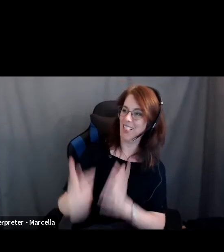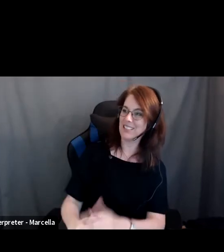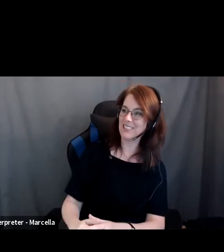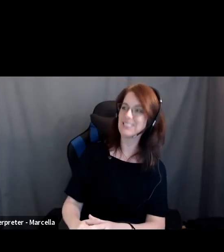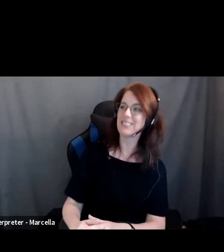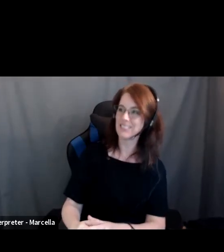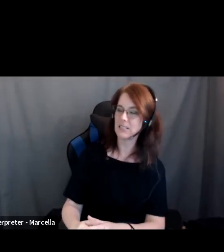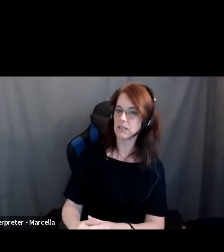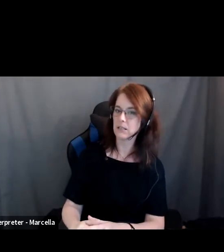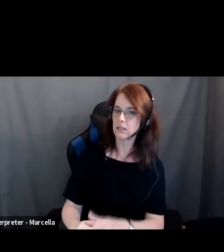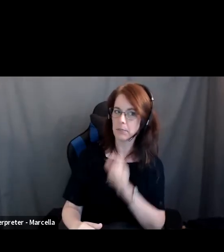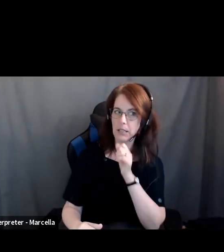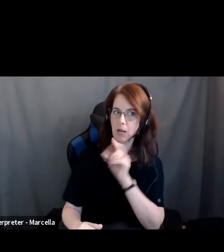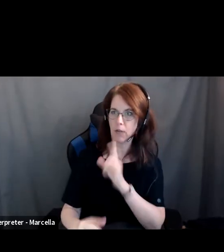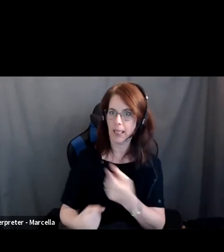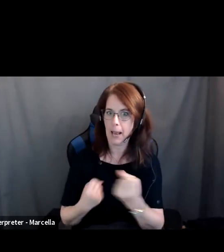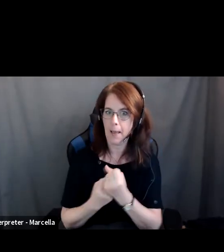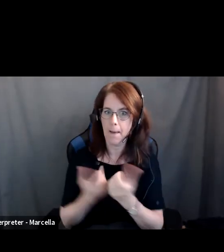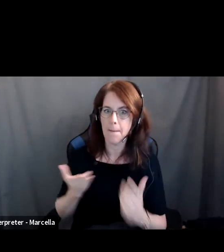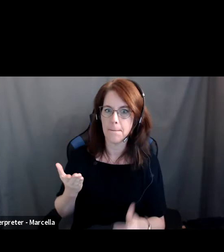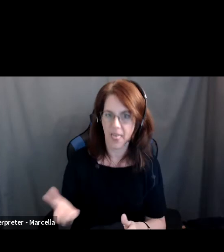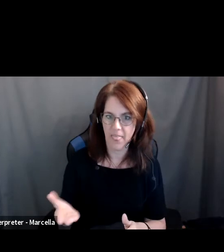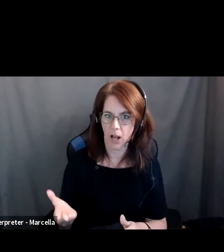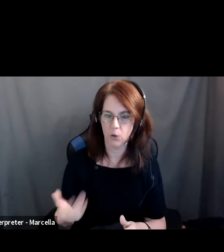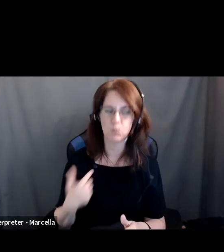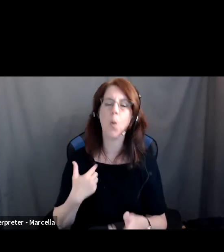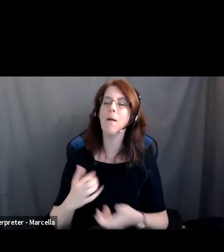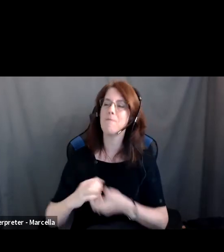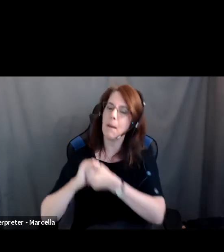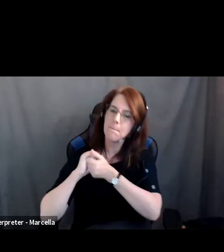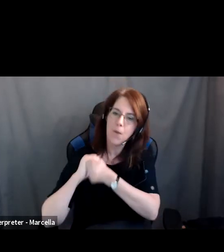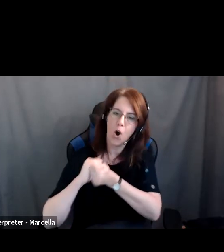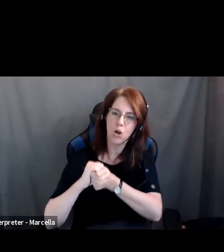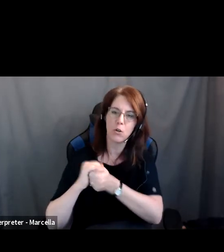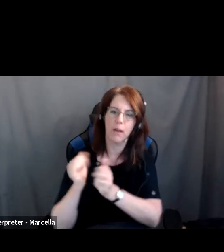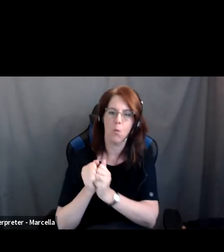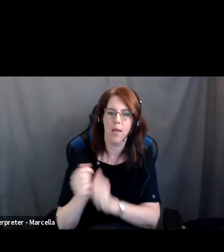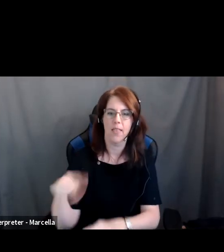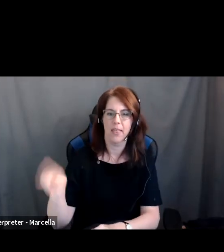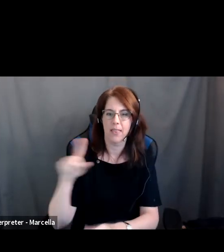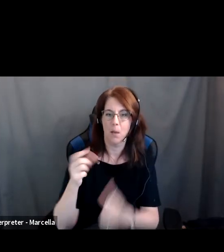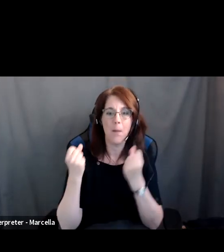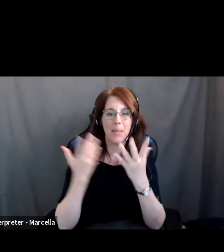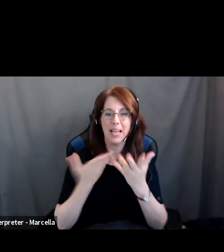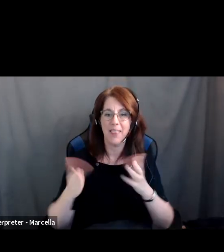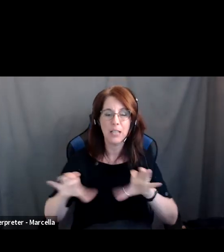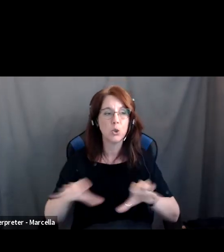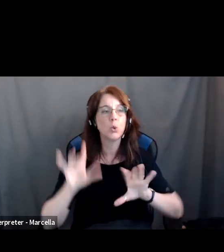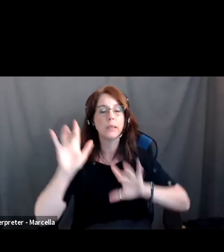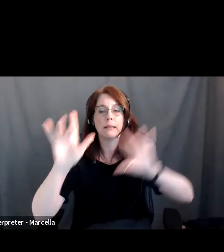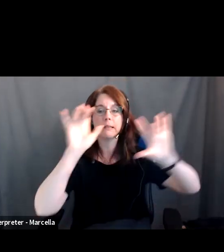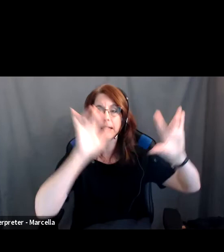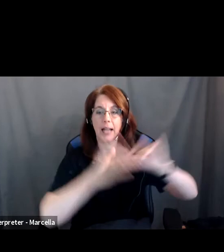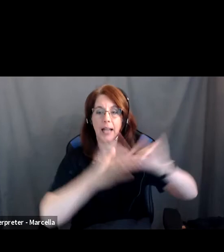actually been there. And so we've been partnering with this organization to do a lot of things in the county. And now